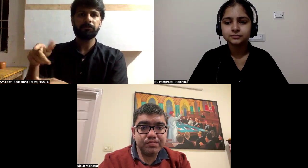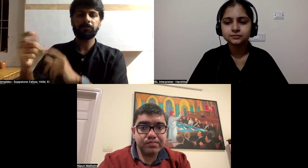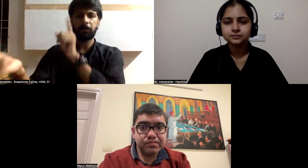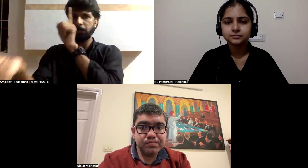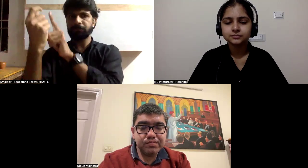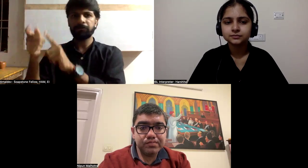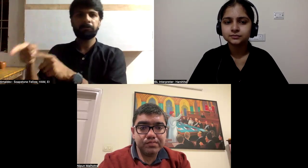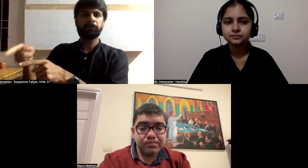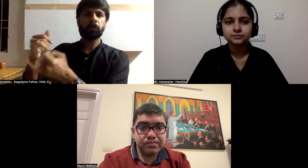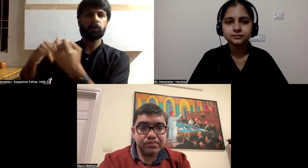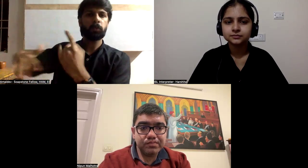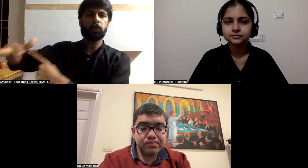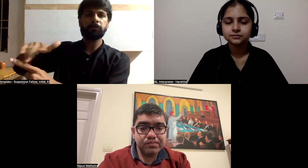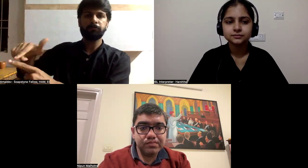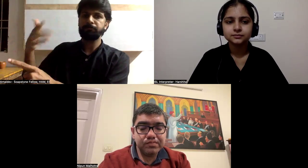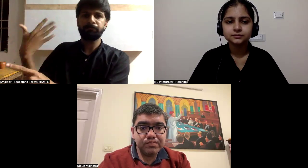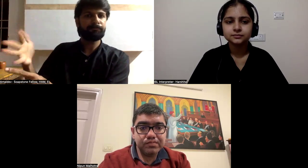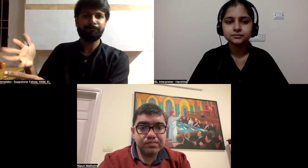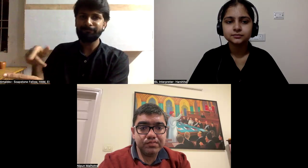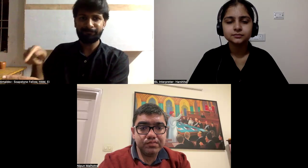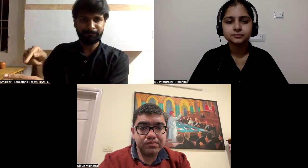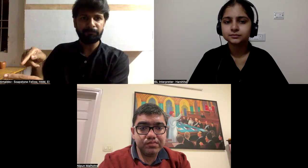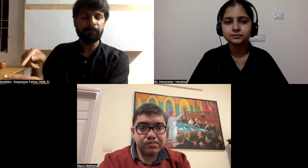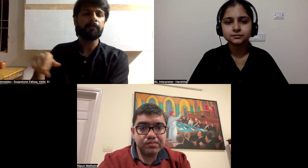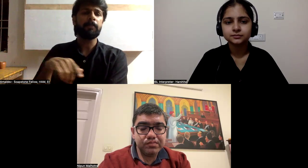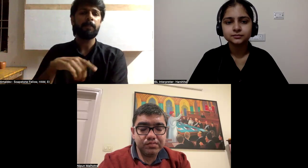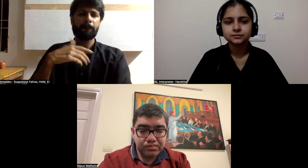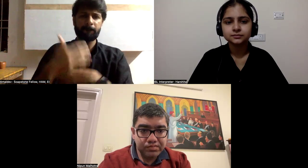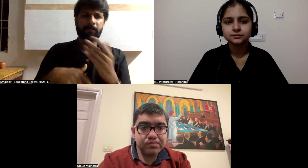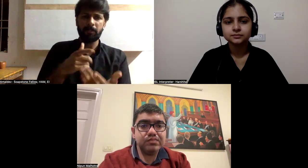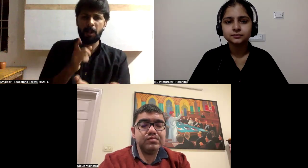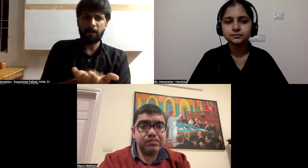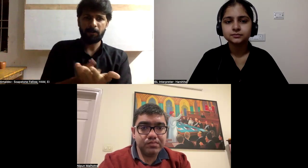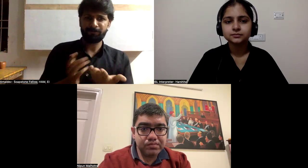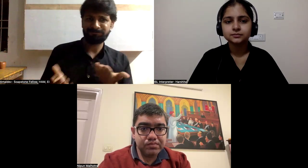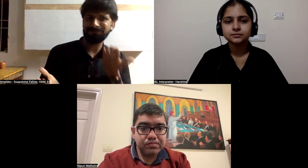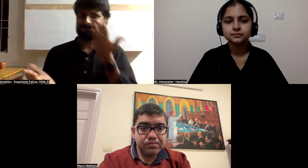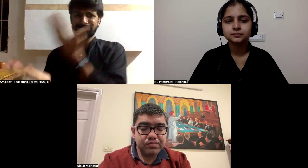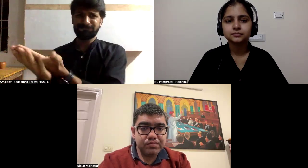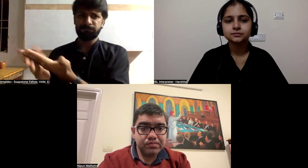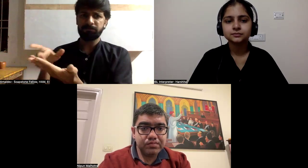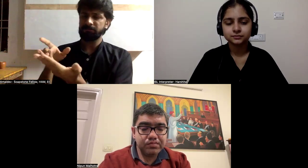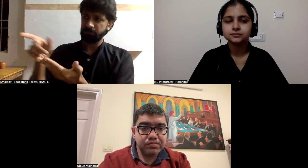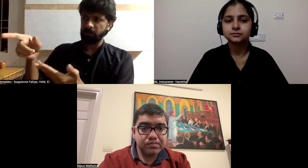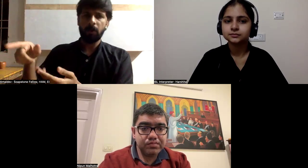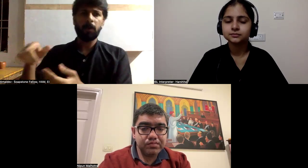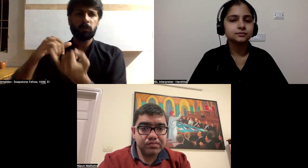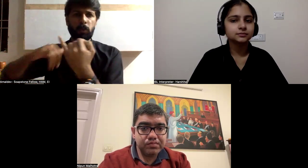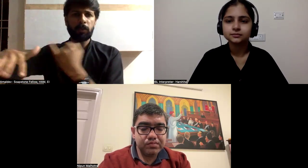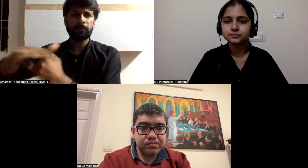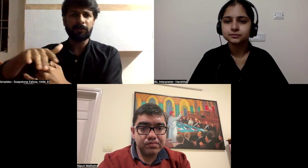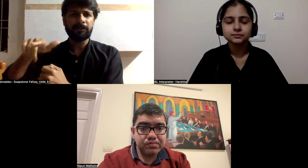There are many barriers in the society as far as accessibility is concerned, and it's certainly not inclusive.